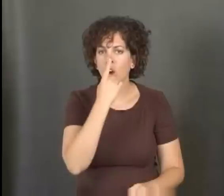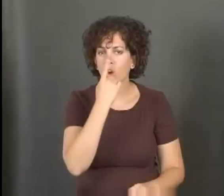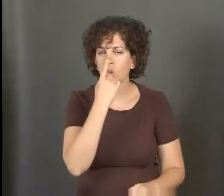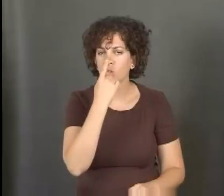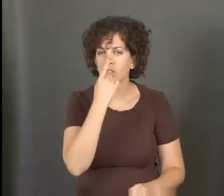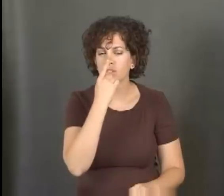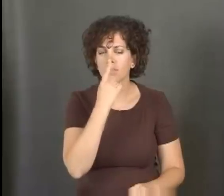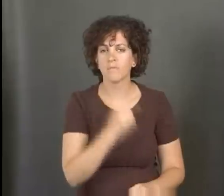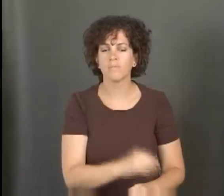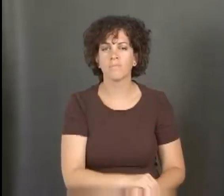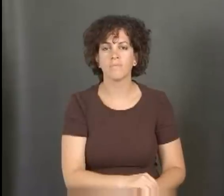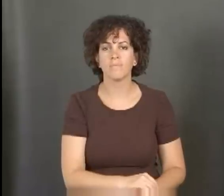Nose.